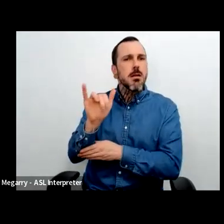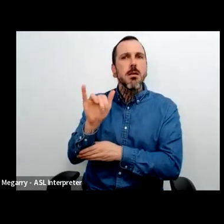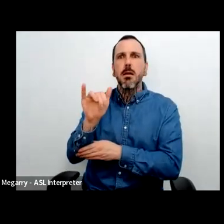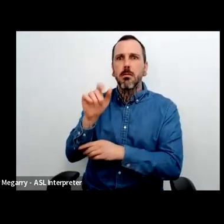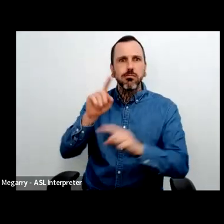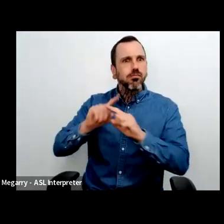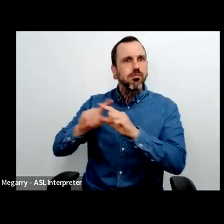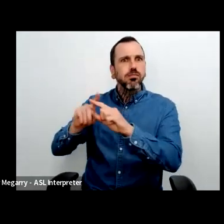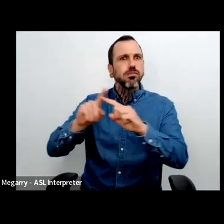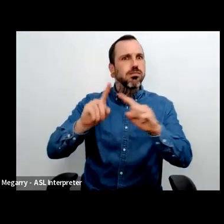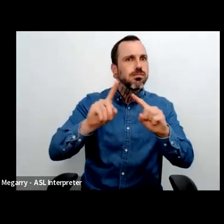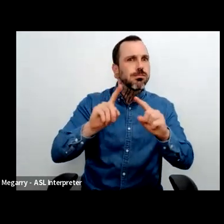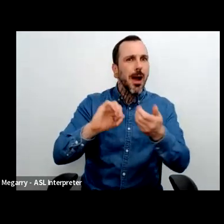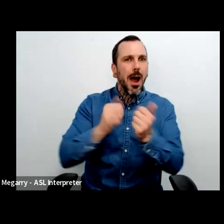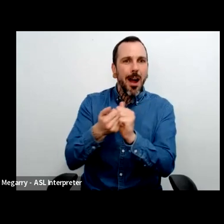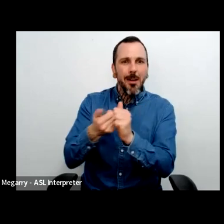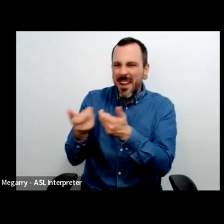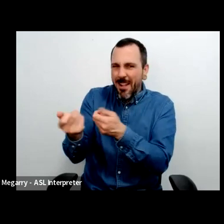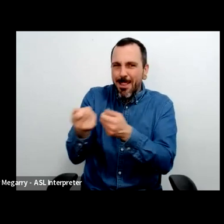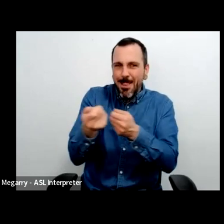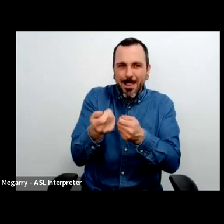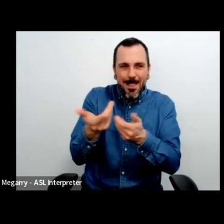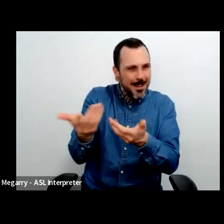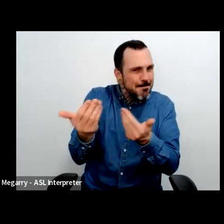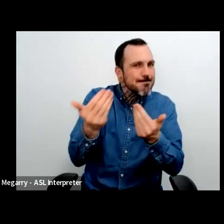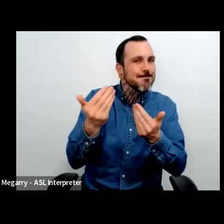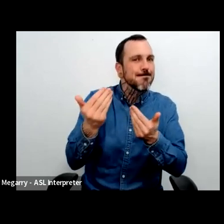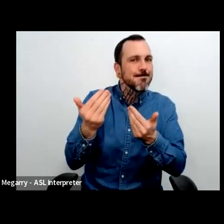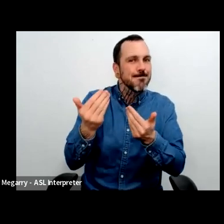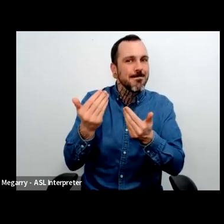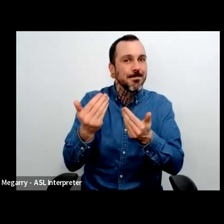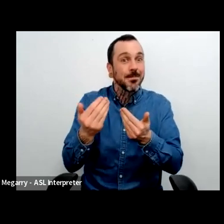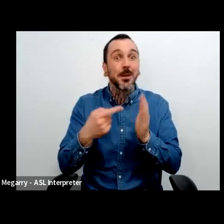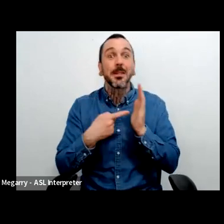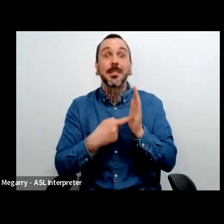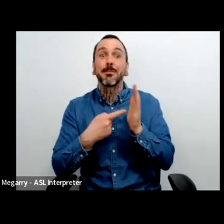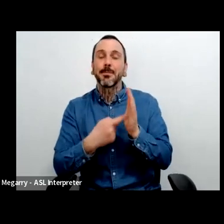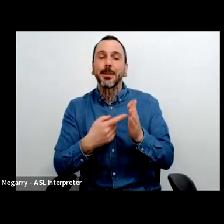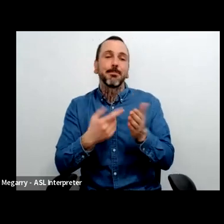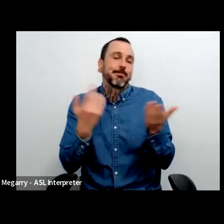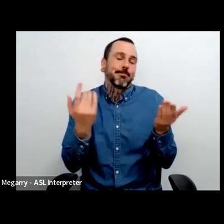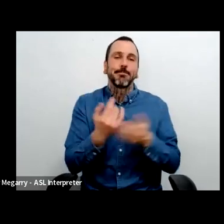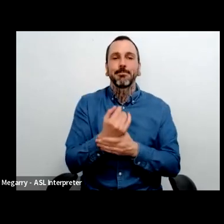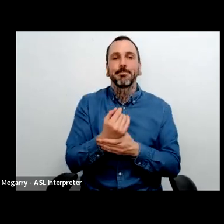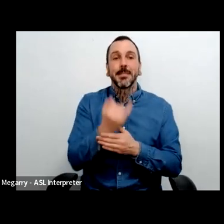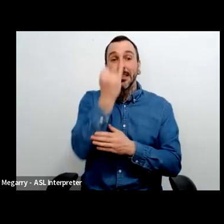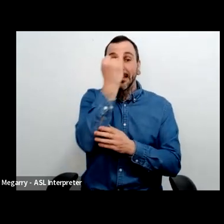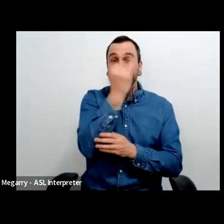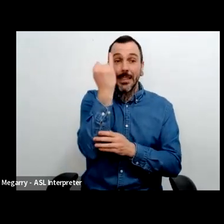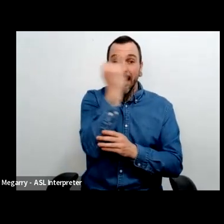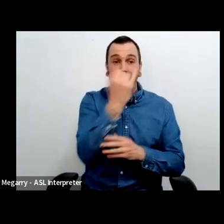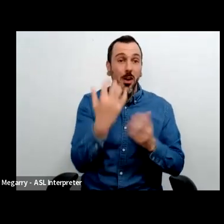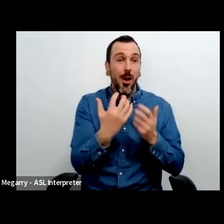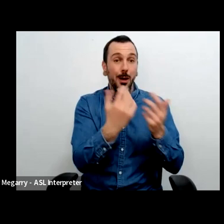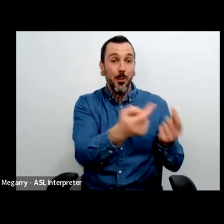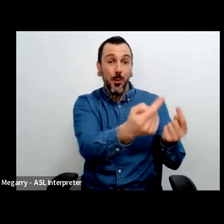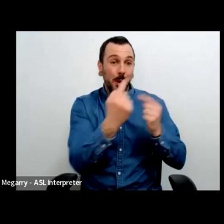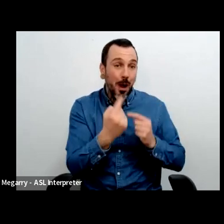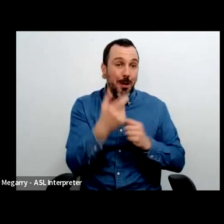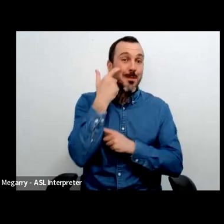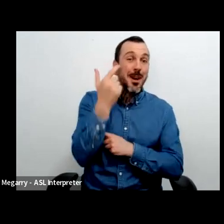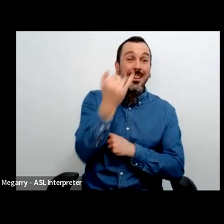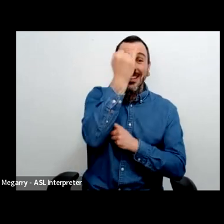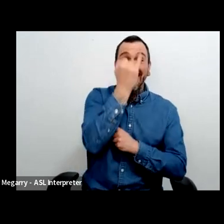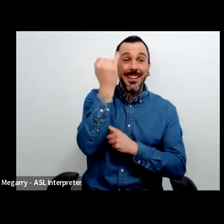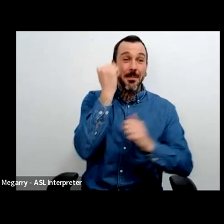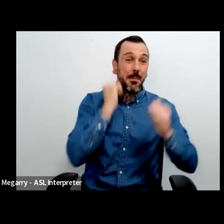And at the beginning, it might be, the Italian audience comes from an Italian play, and then the the Lebanese audience comes from a